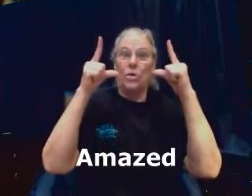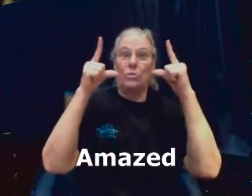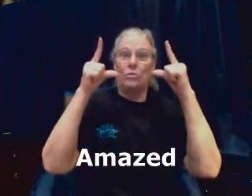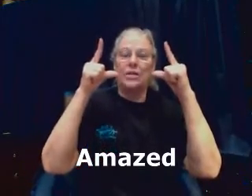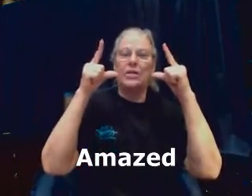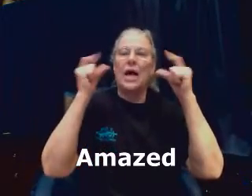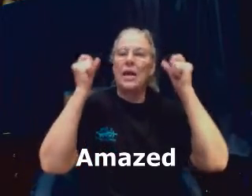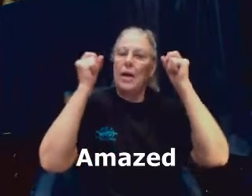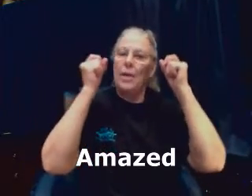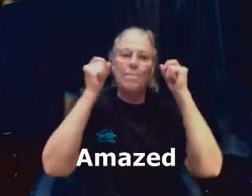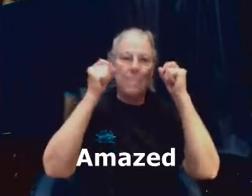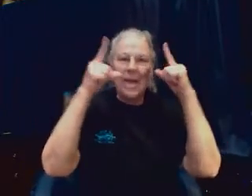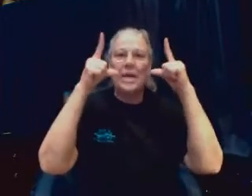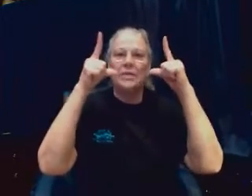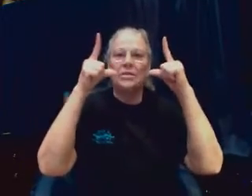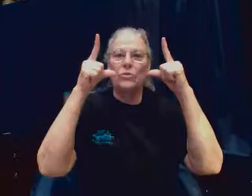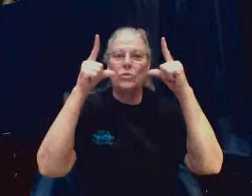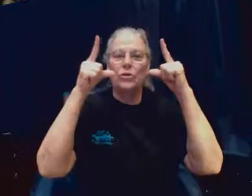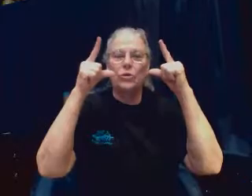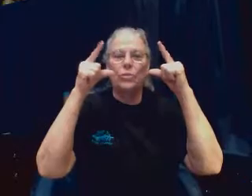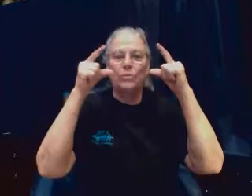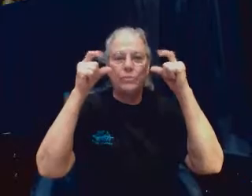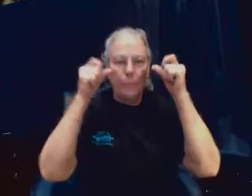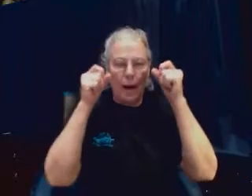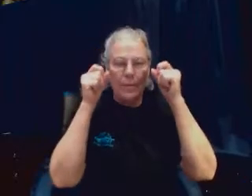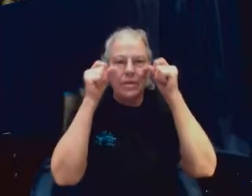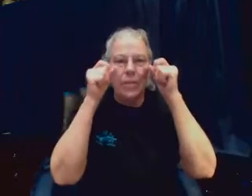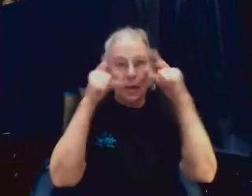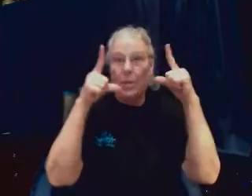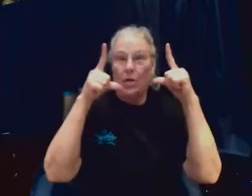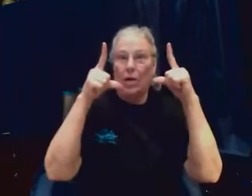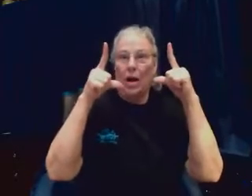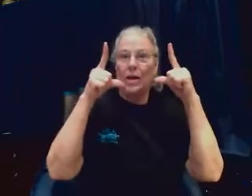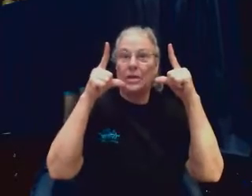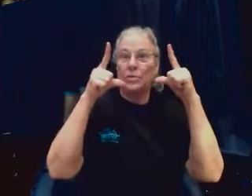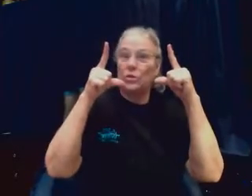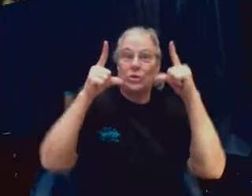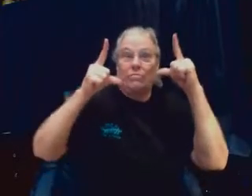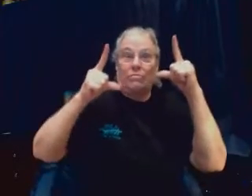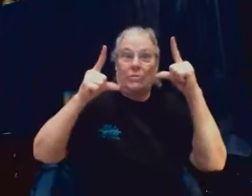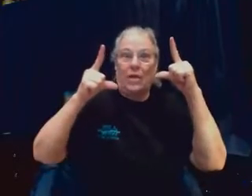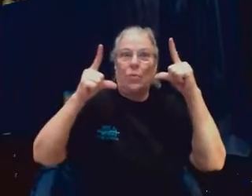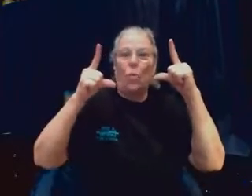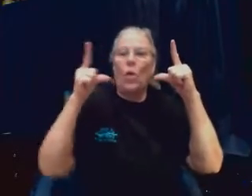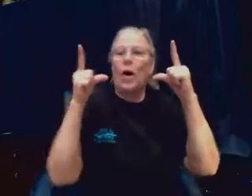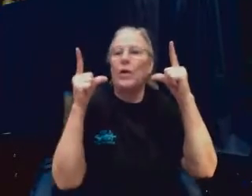whoa, look at that, amazed, so that you're popping them up like your eyelids would just come wide